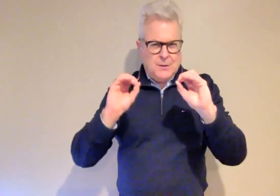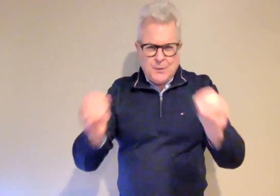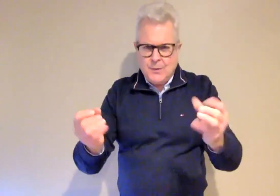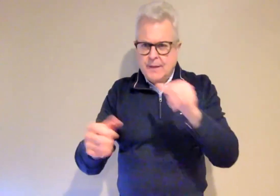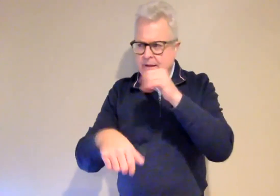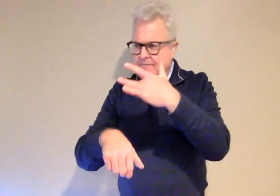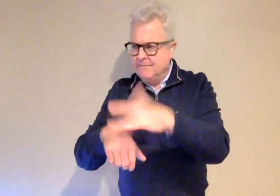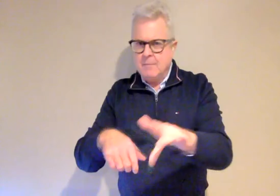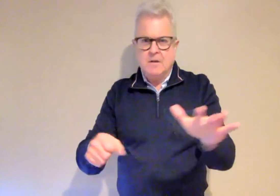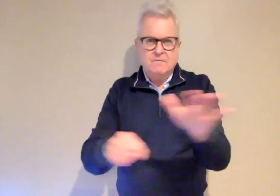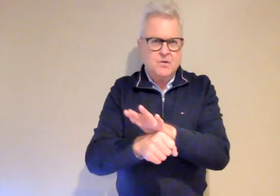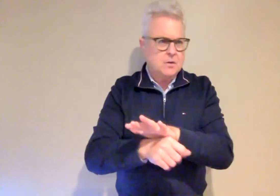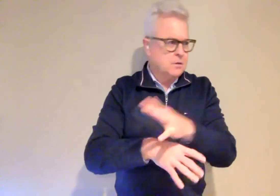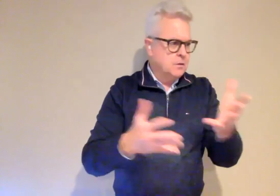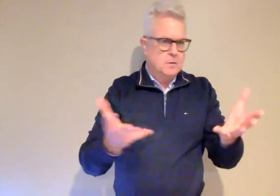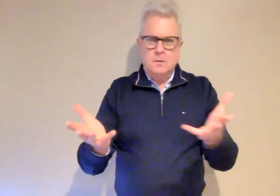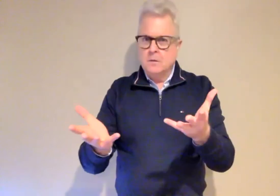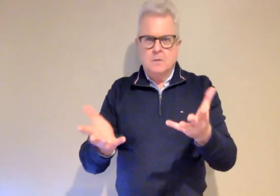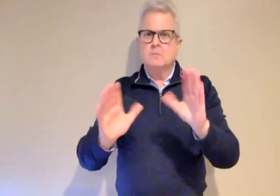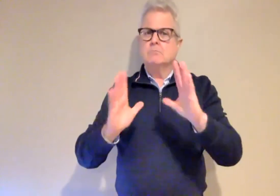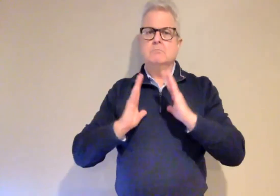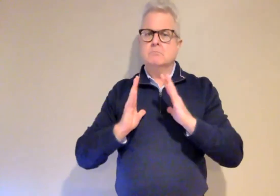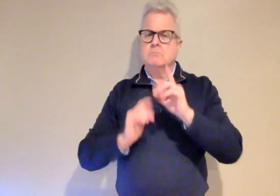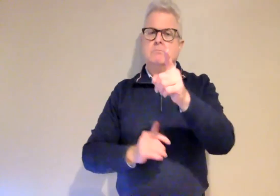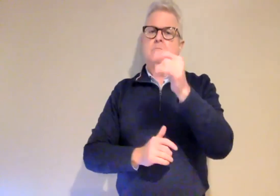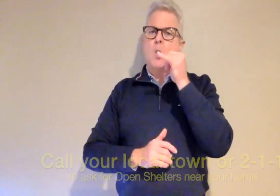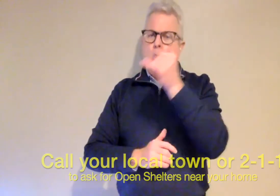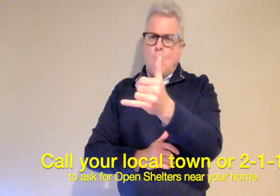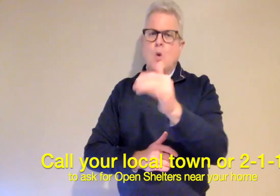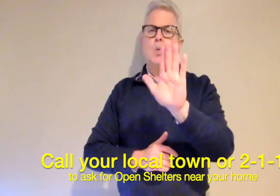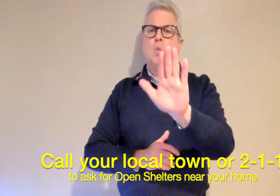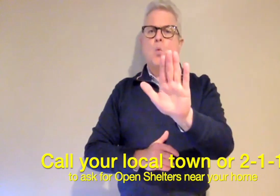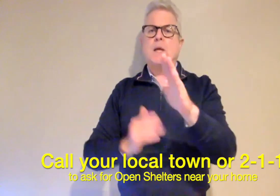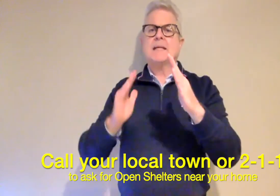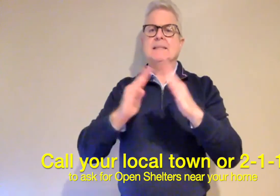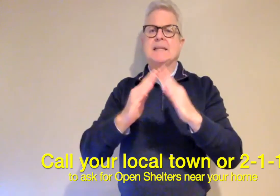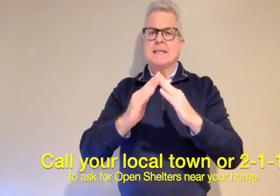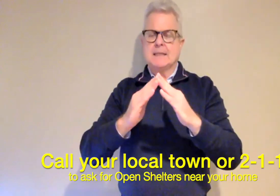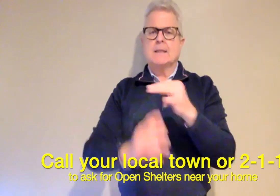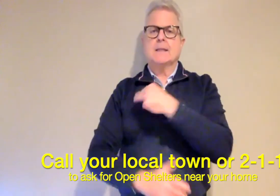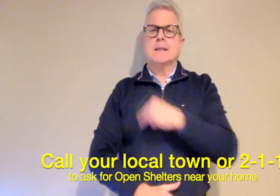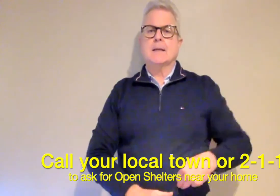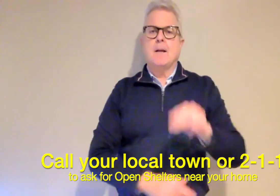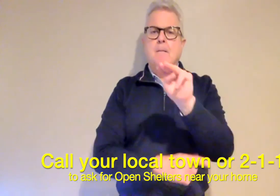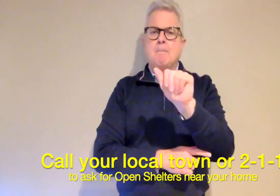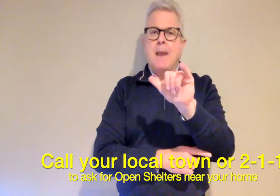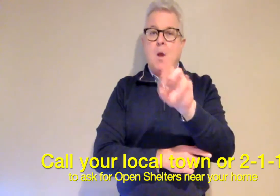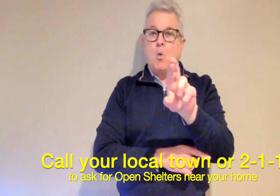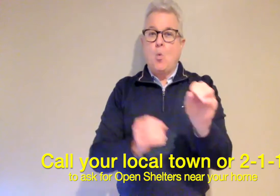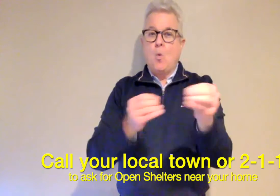use. Now, if you don't have any availability after locating those two facilities, call your town hall or